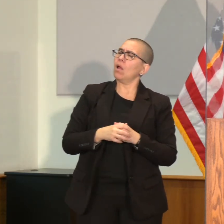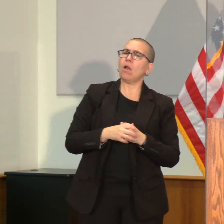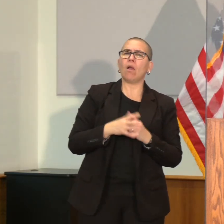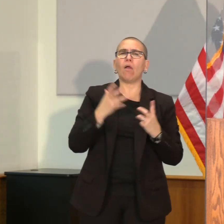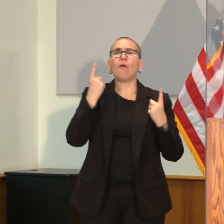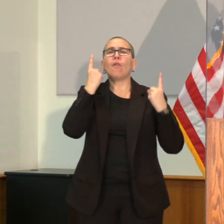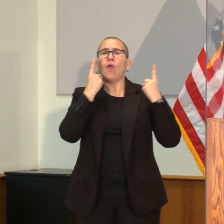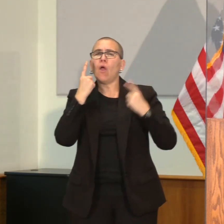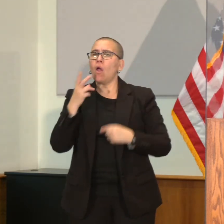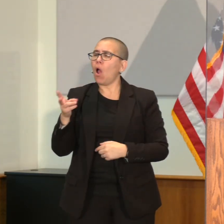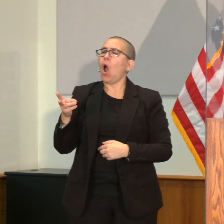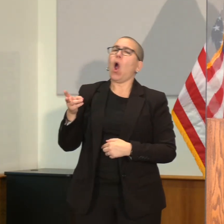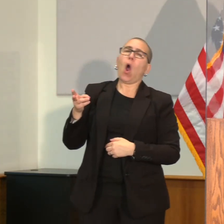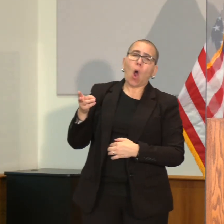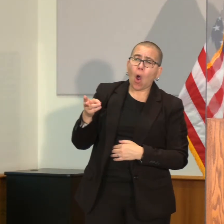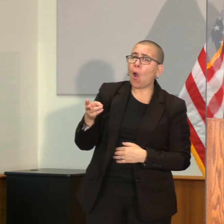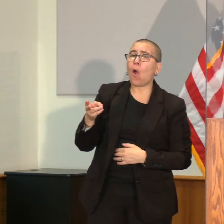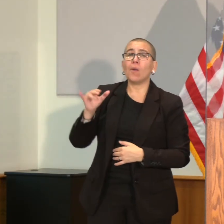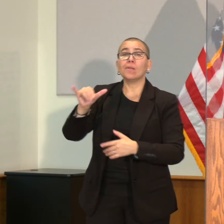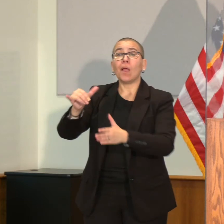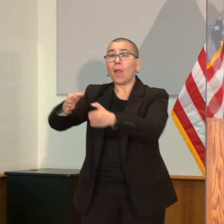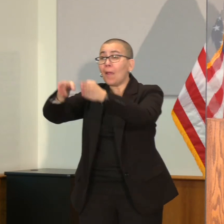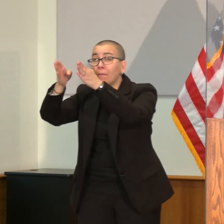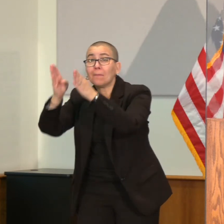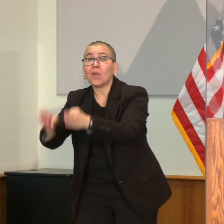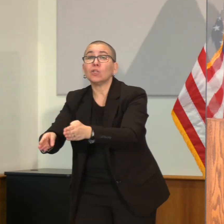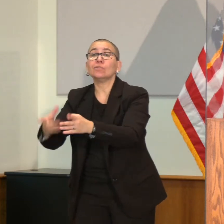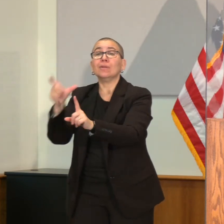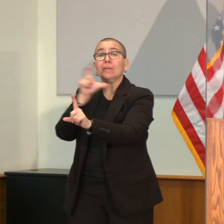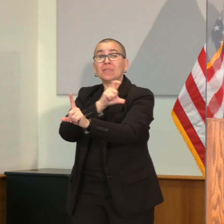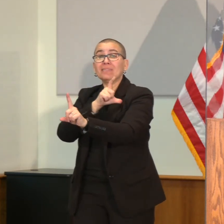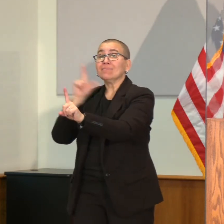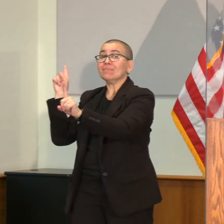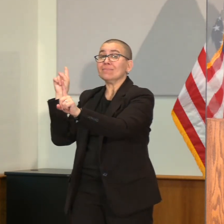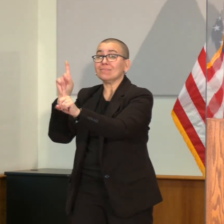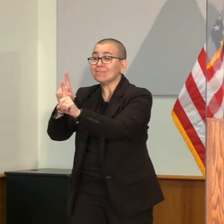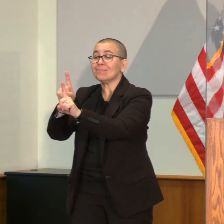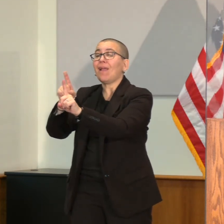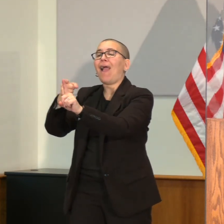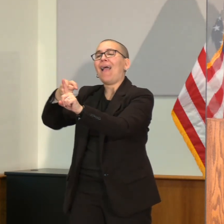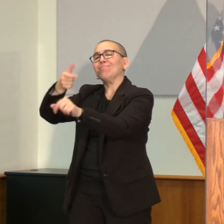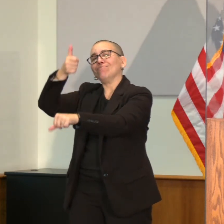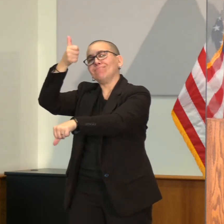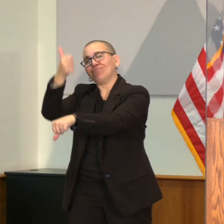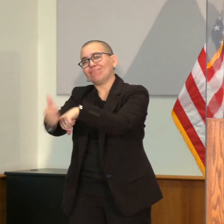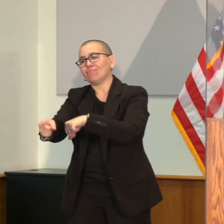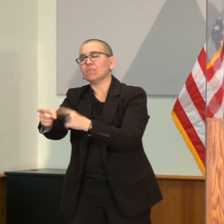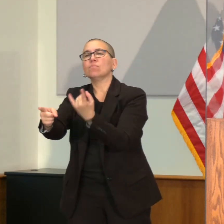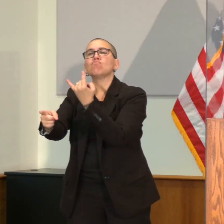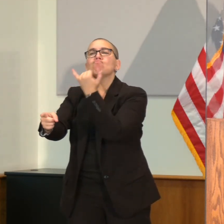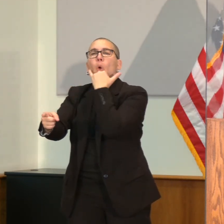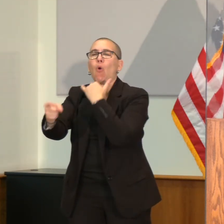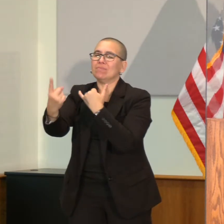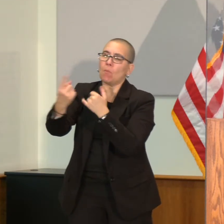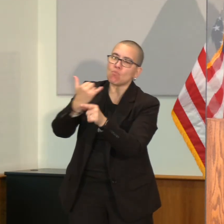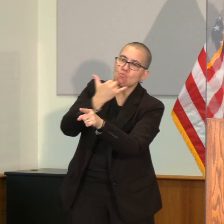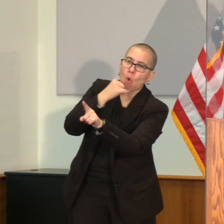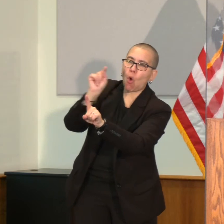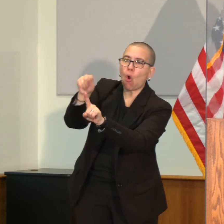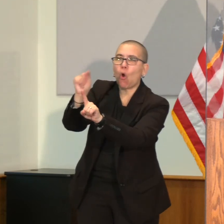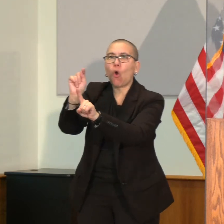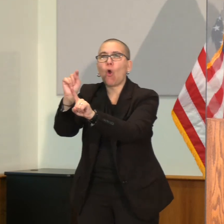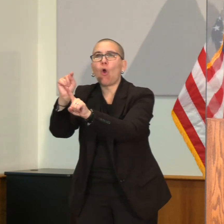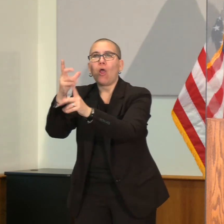the crosshairs of law enforcement have done something wrong. In fact, that's not always